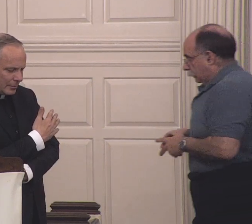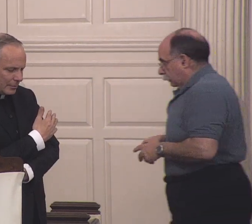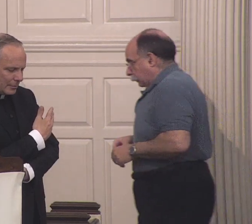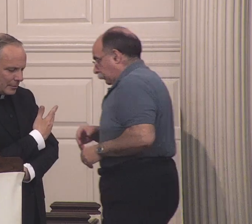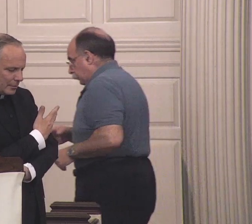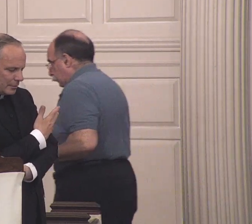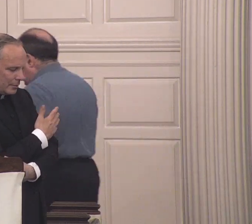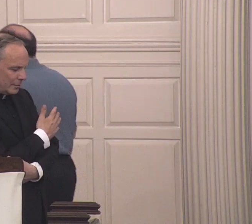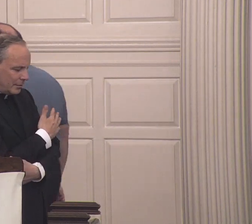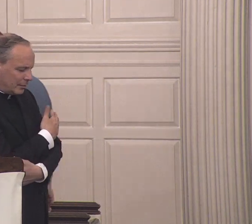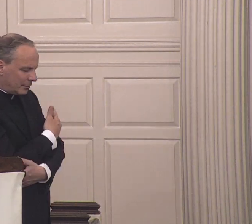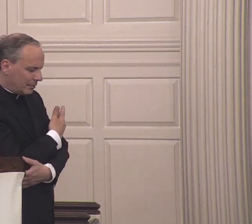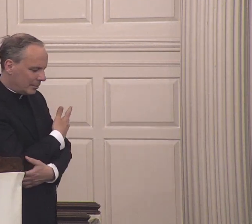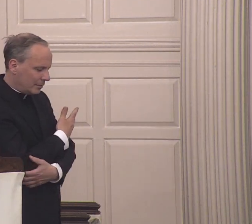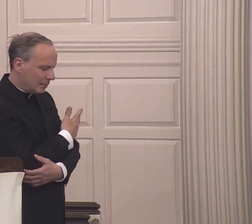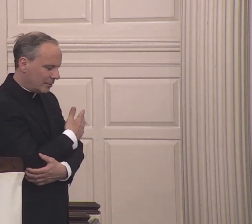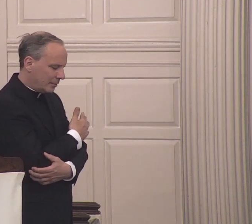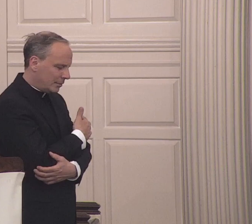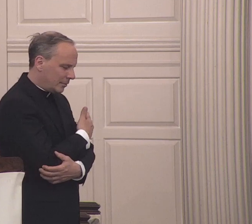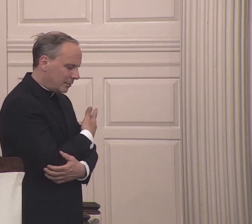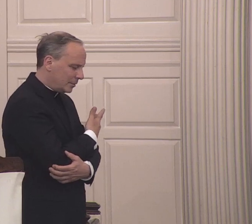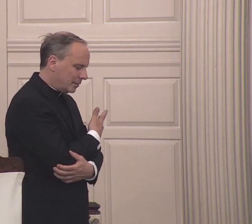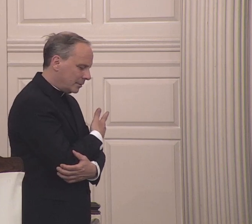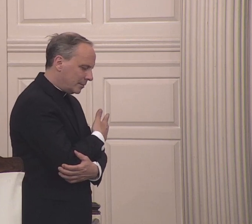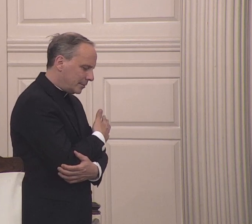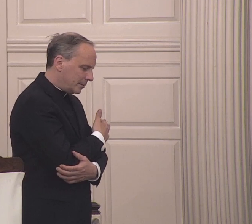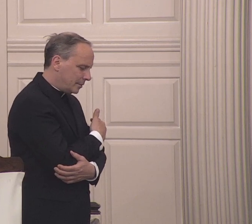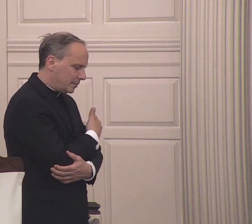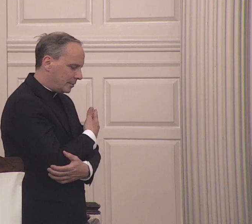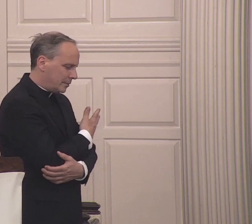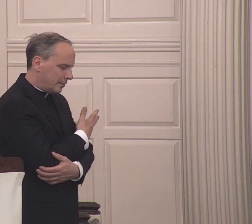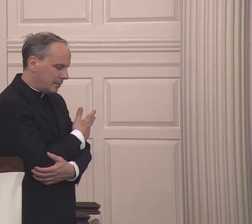eorum. Ata est mihi